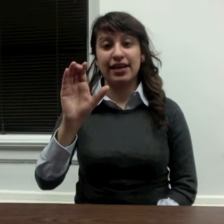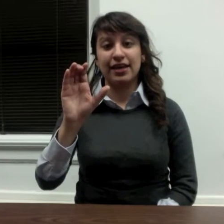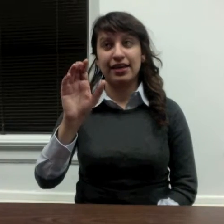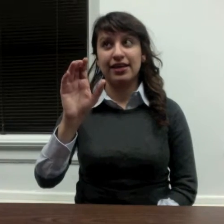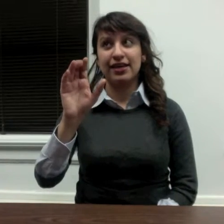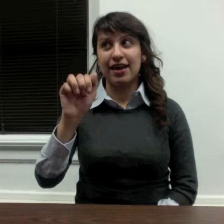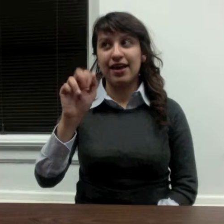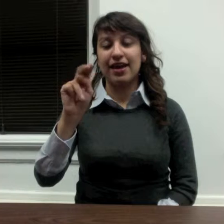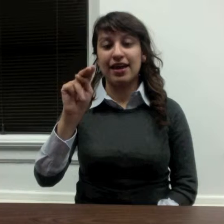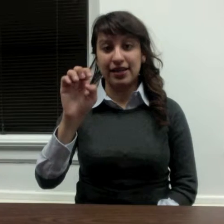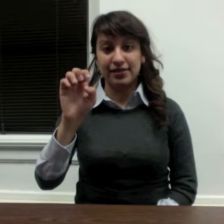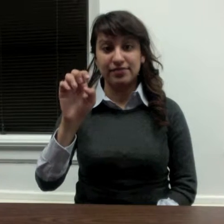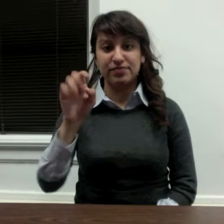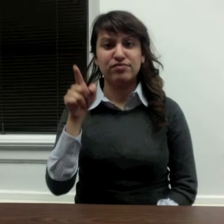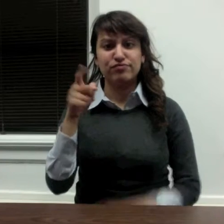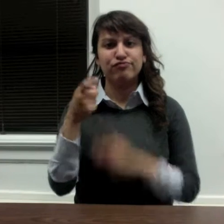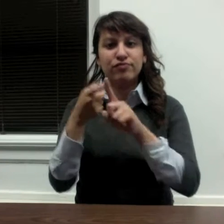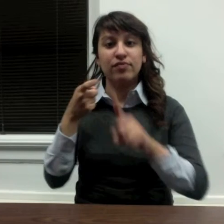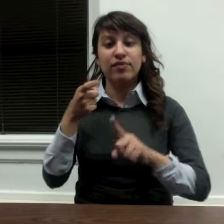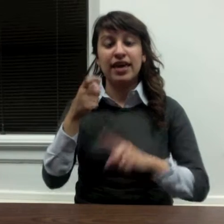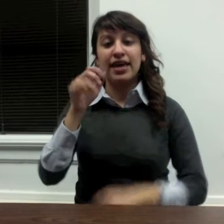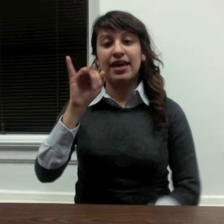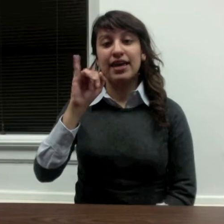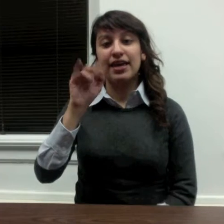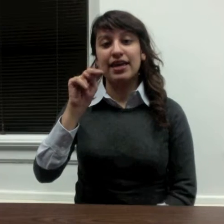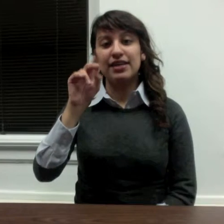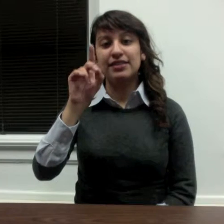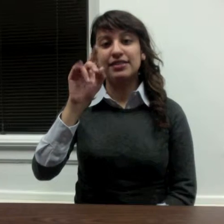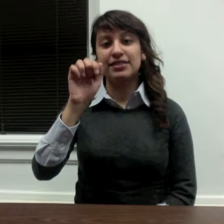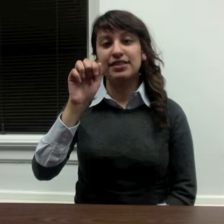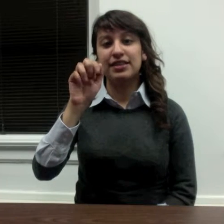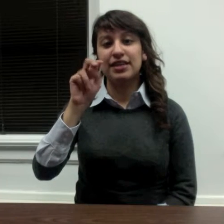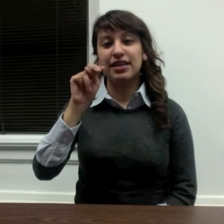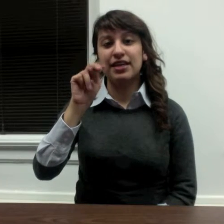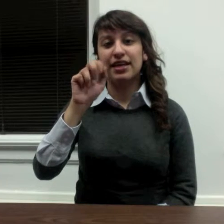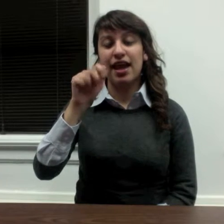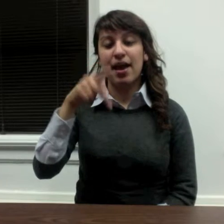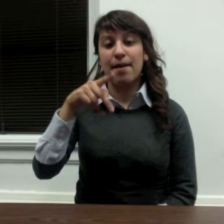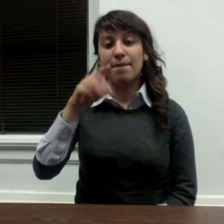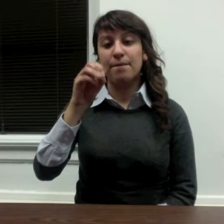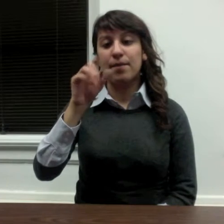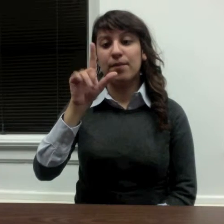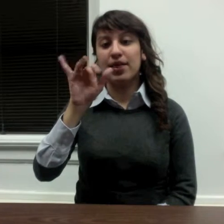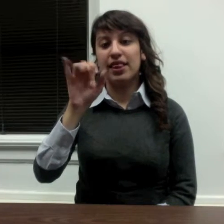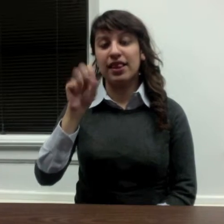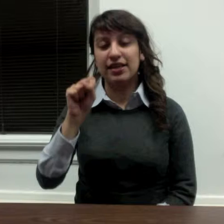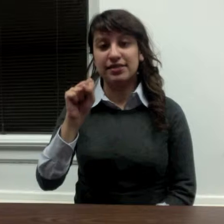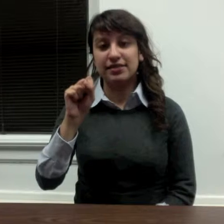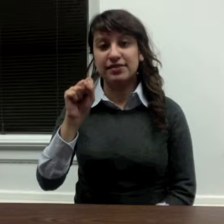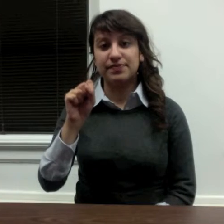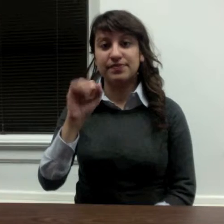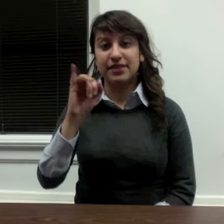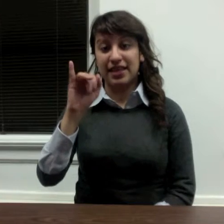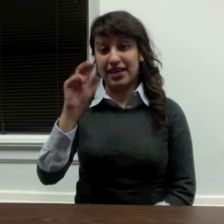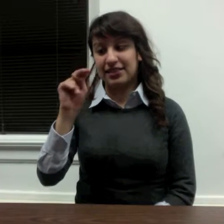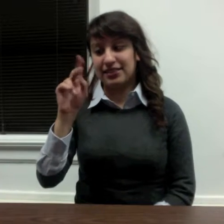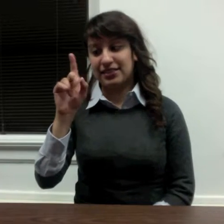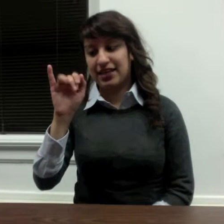She's from Indianapolis, Indiana. She's a deaf ed teacher in a high school. So she's been working